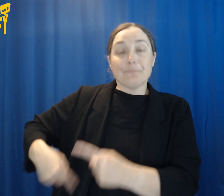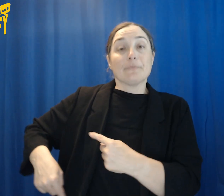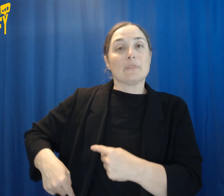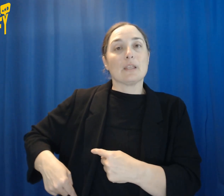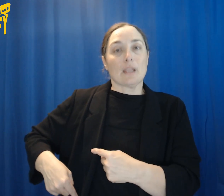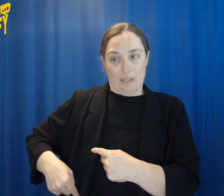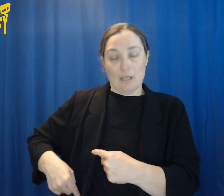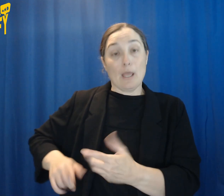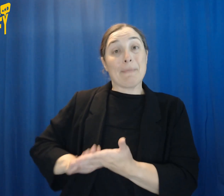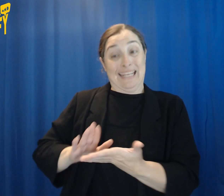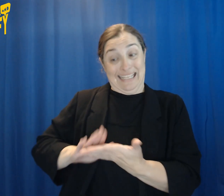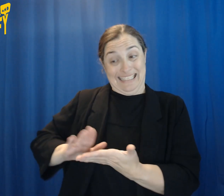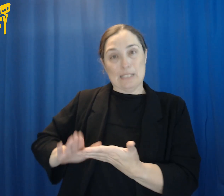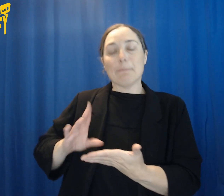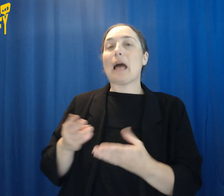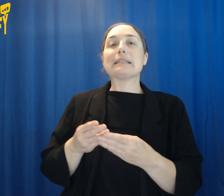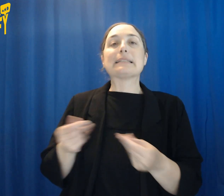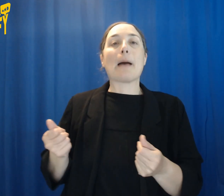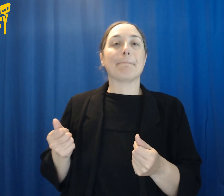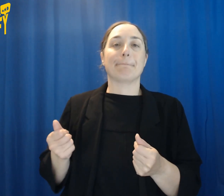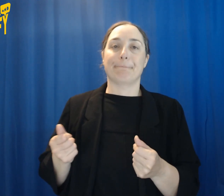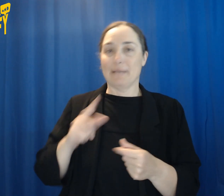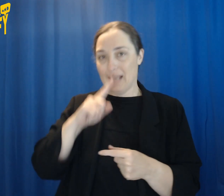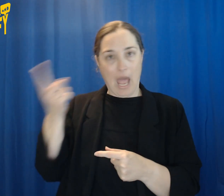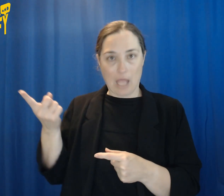taken out, and it does cause, yes, brain